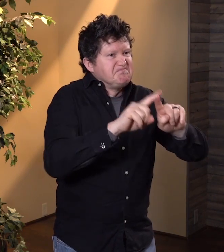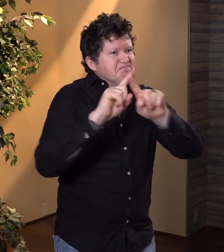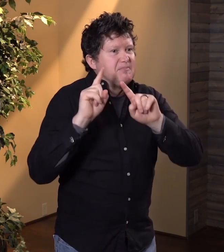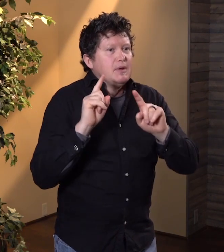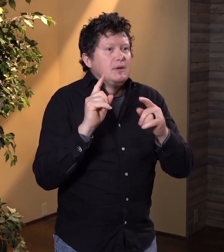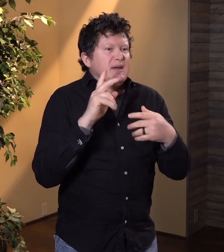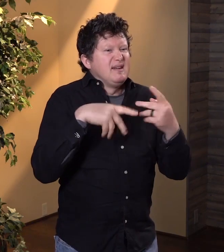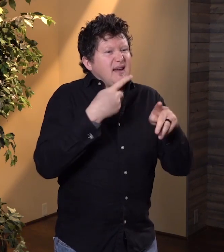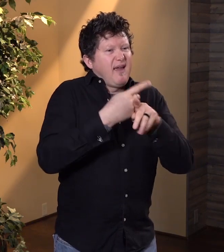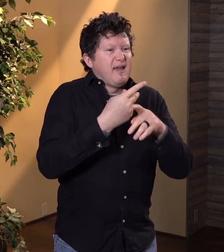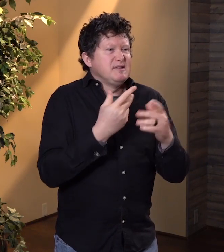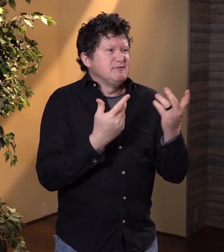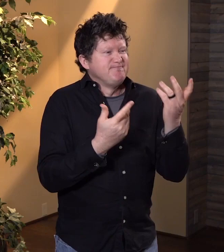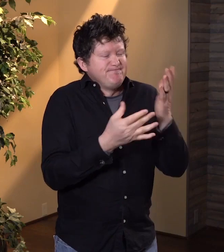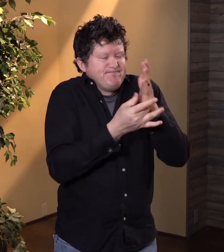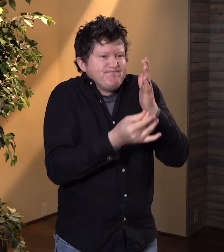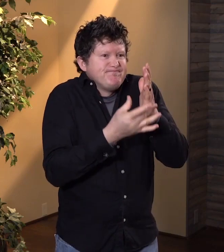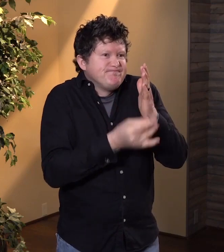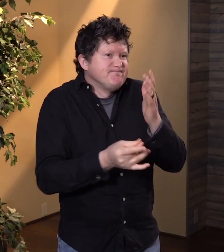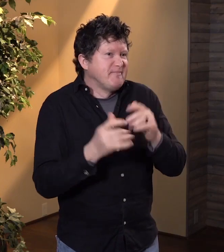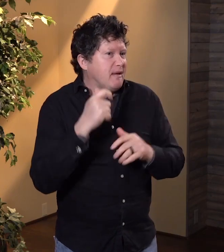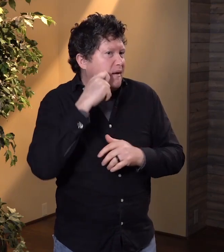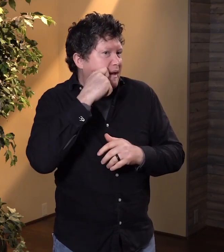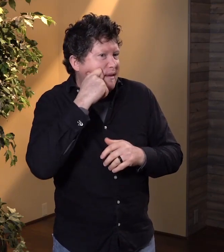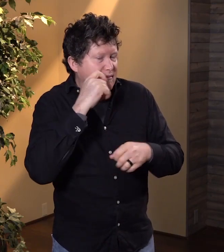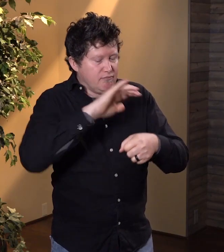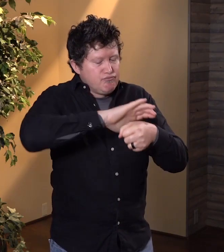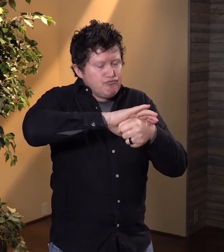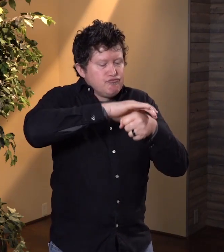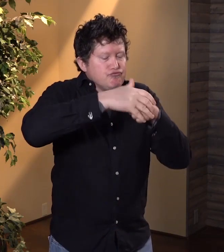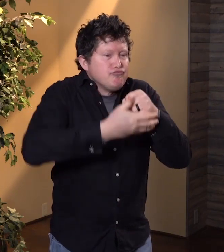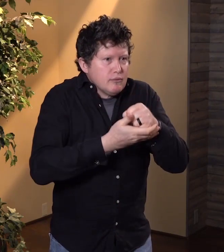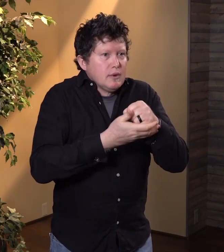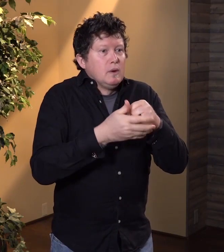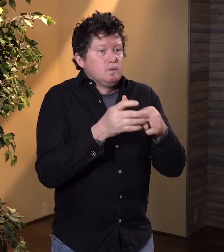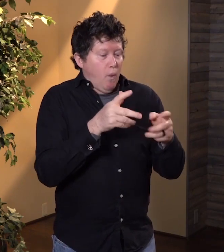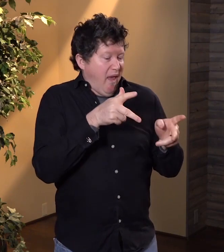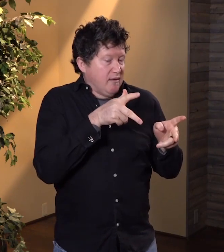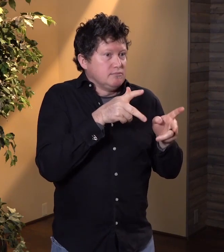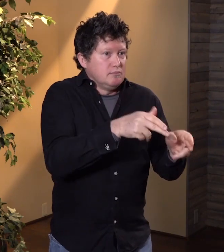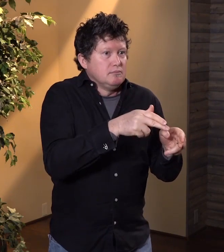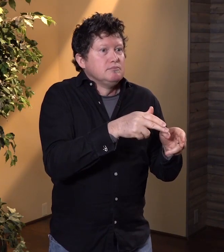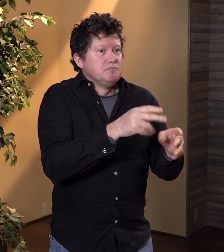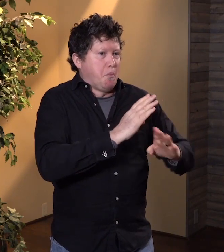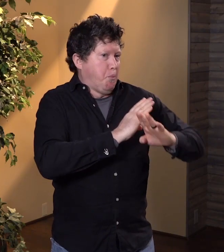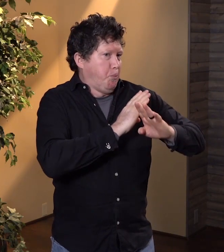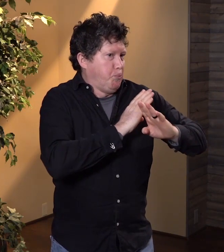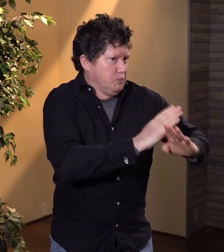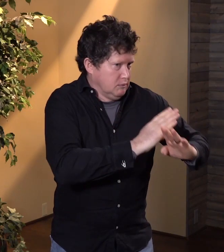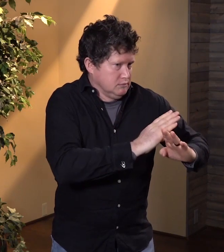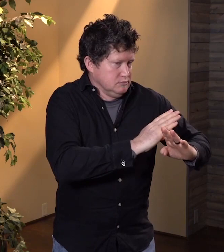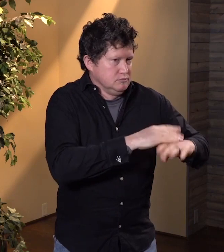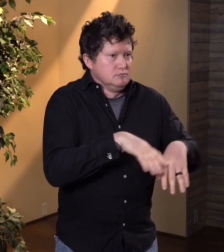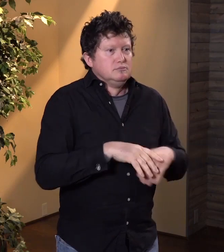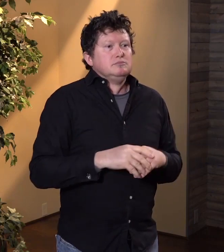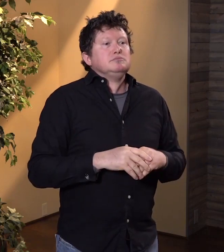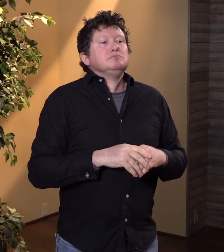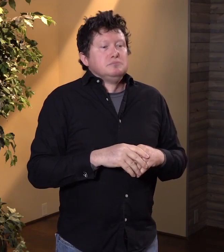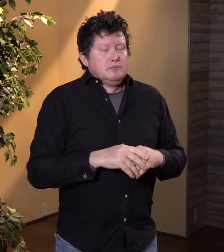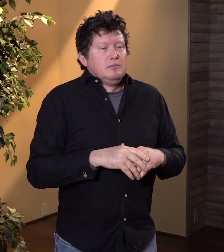of fat that protects the mRNA from destruction as it's being stored. The